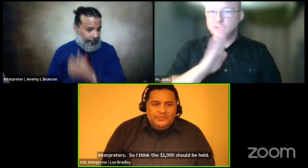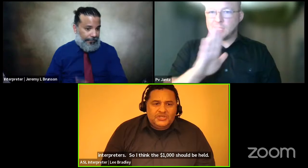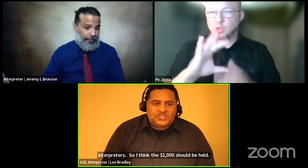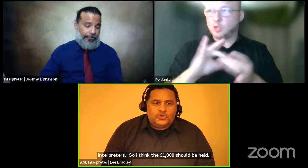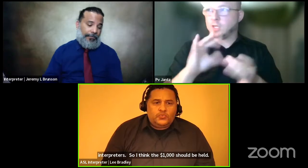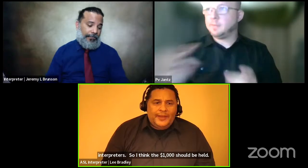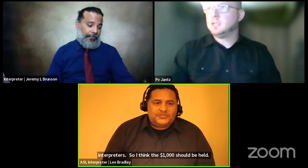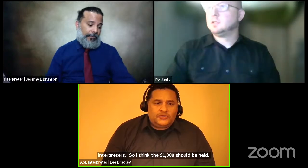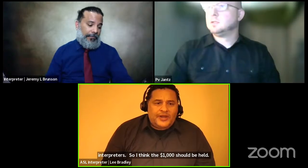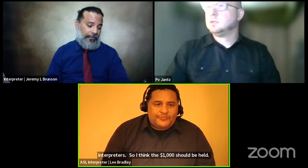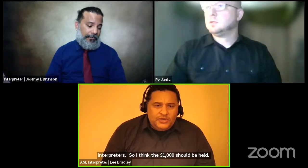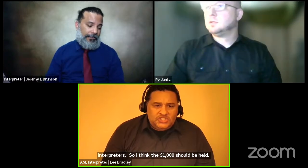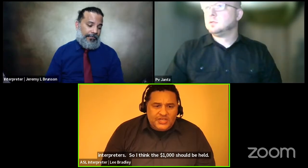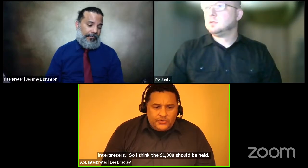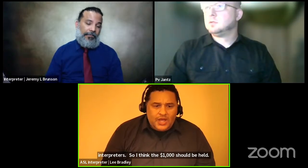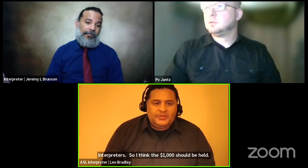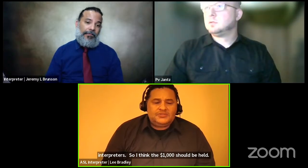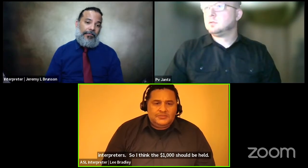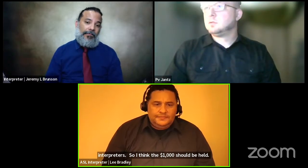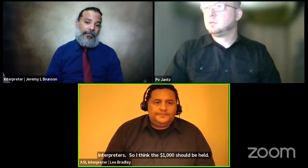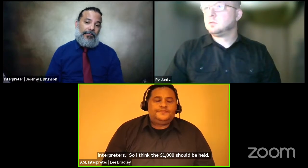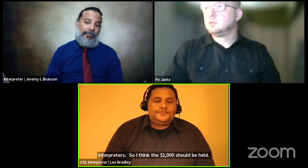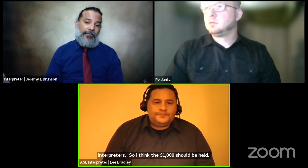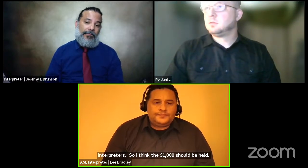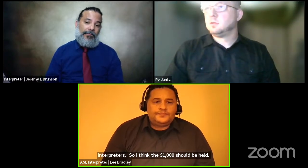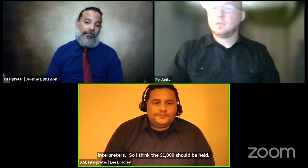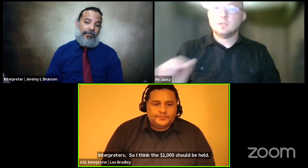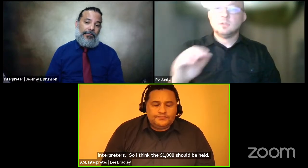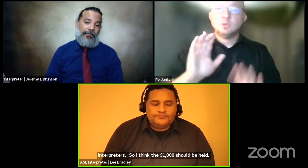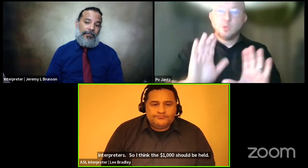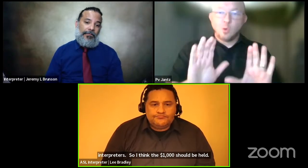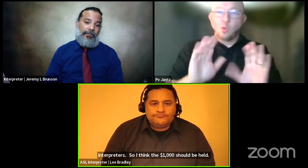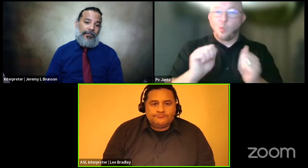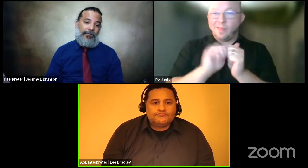Thank you, Commissioner Webster. I appreciate your comments.